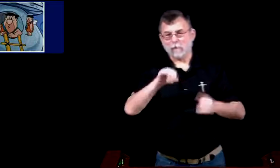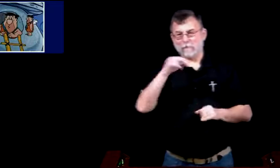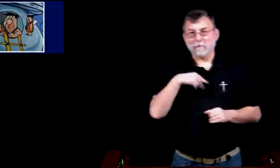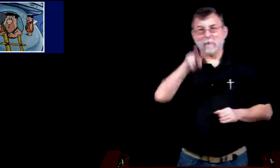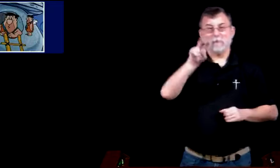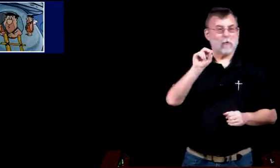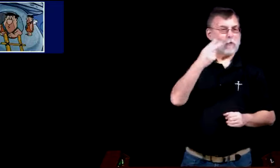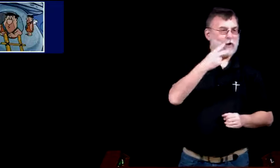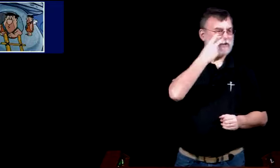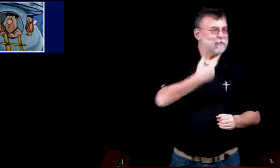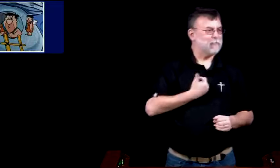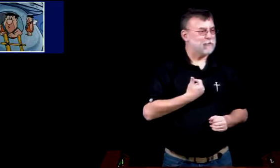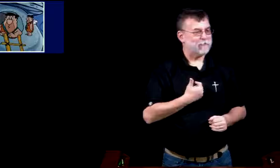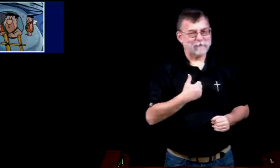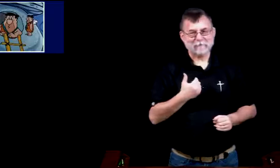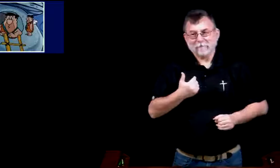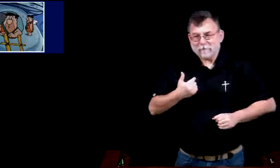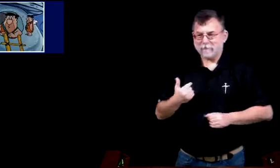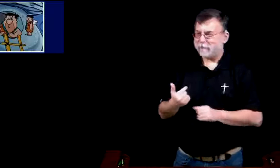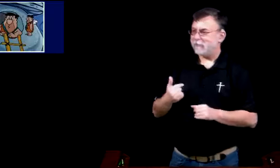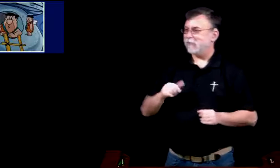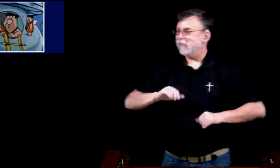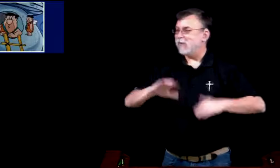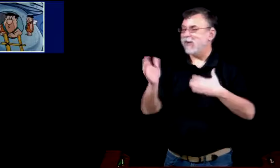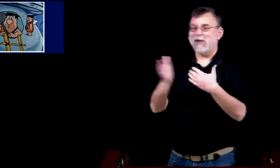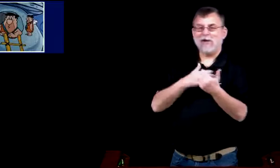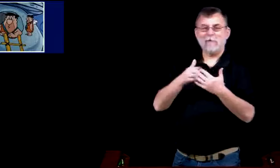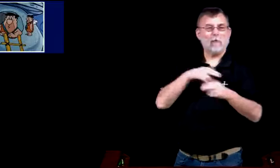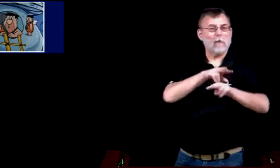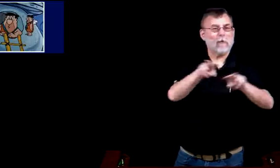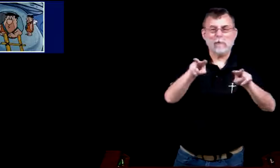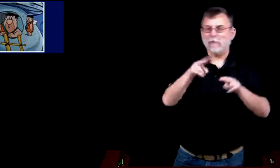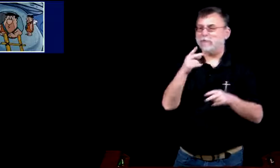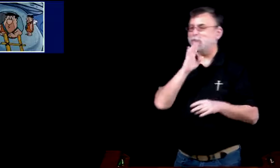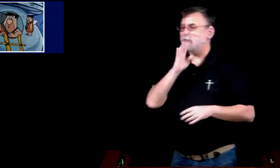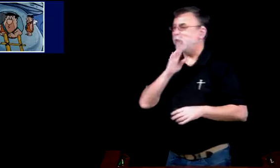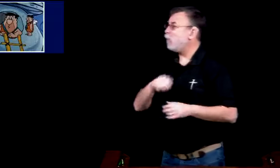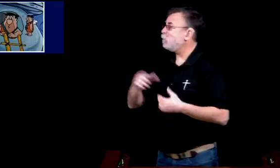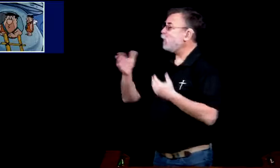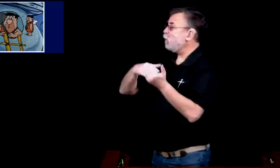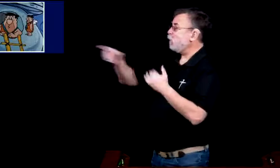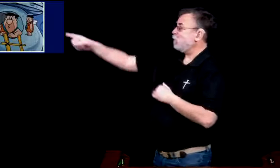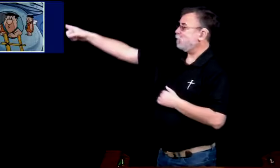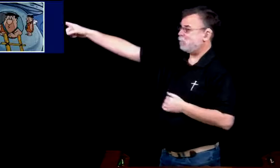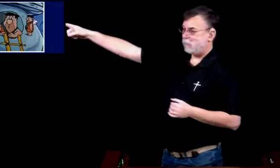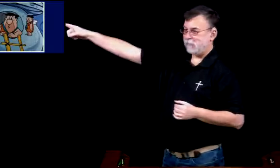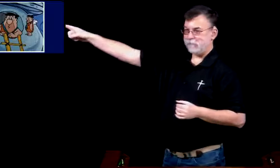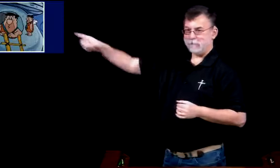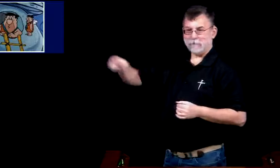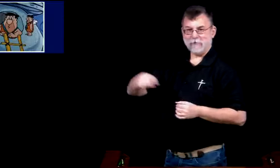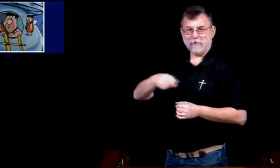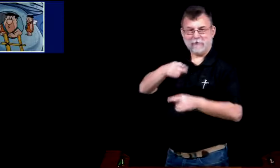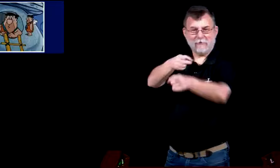Okay, so Here's our first